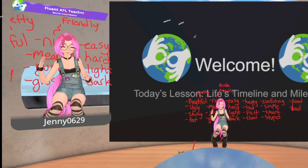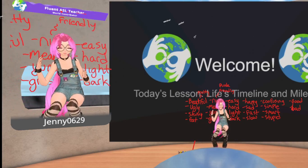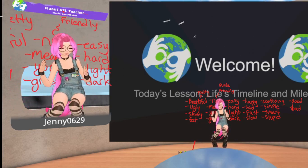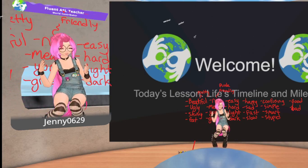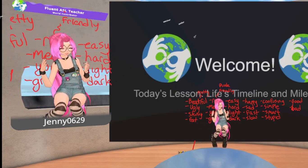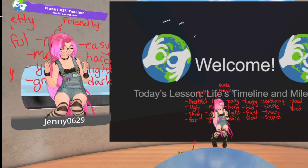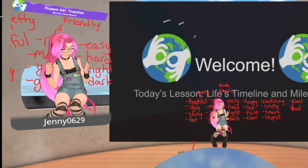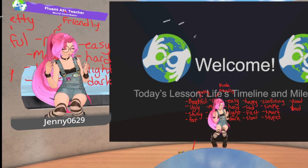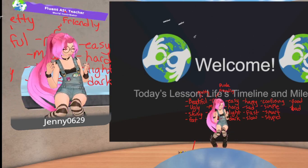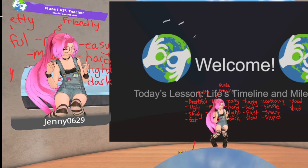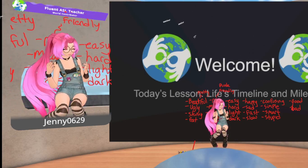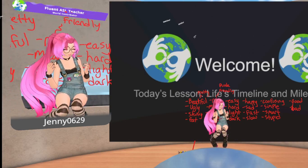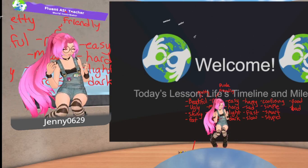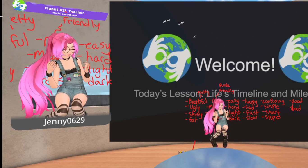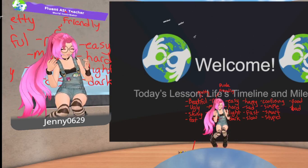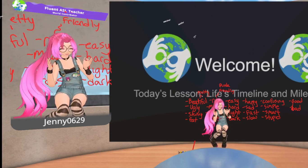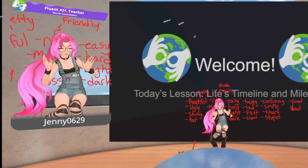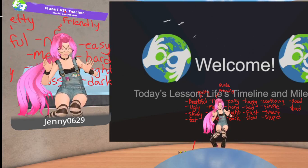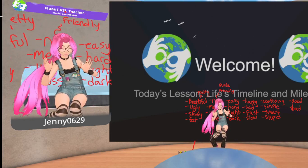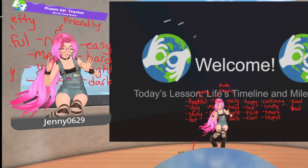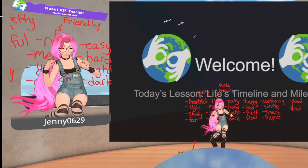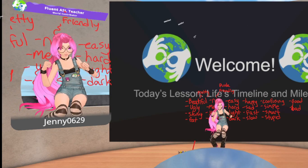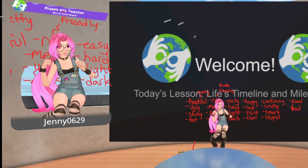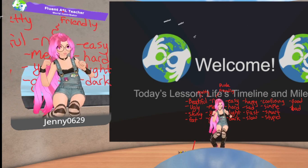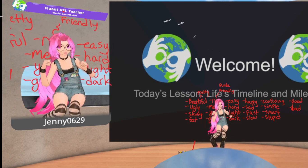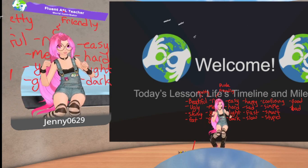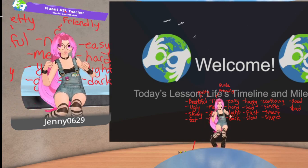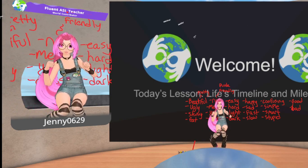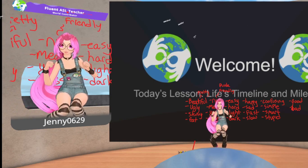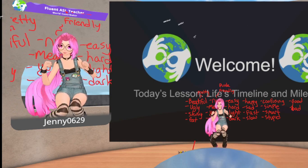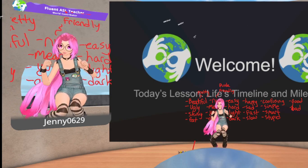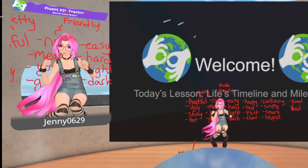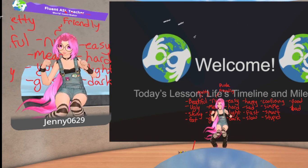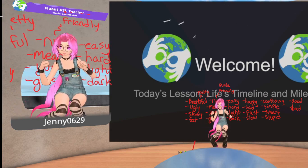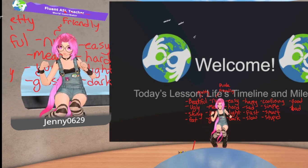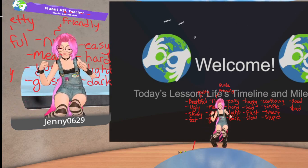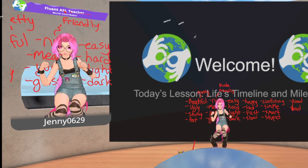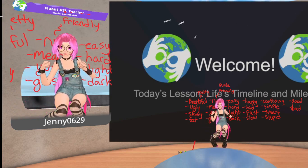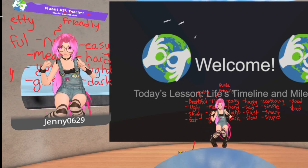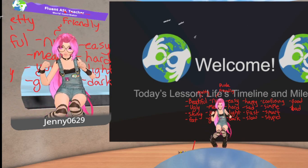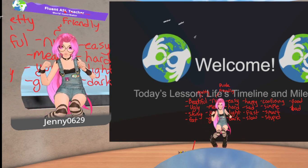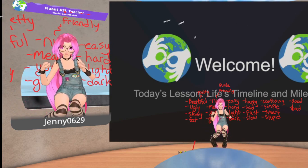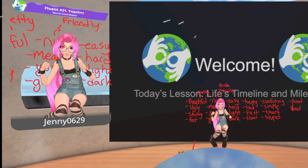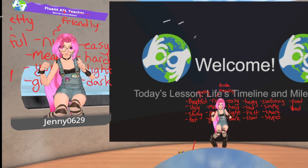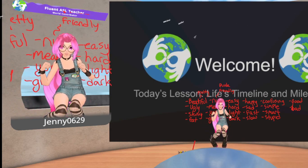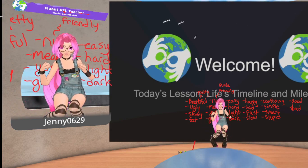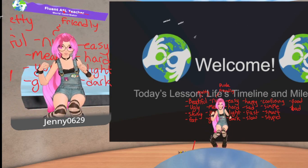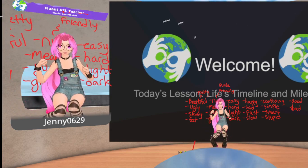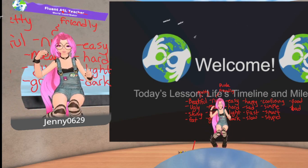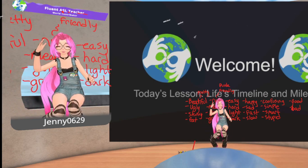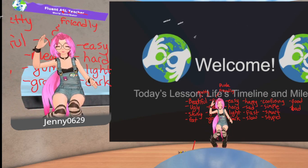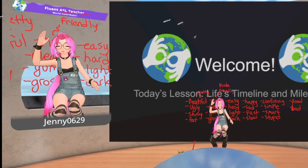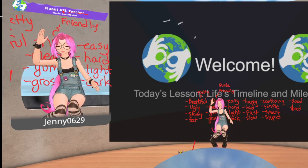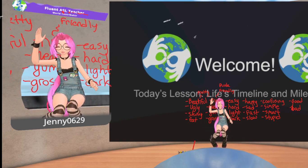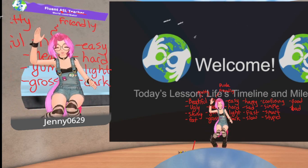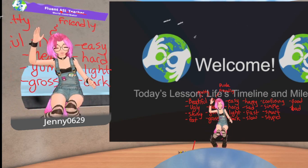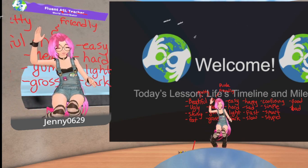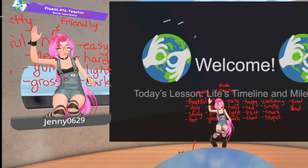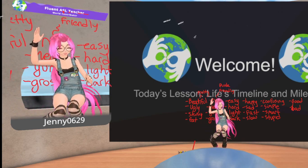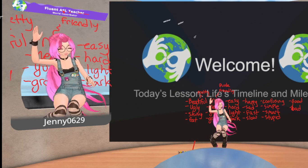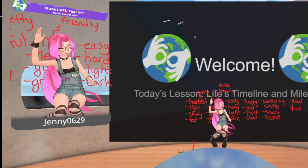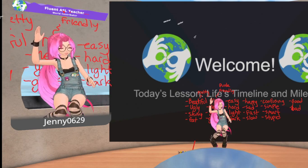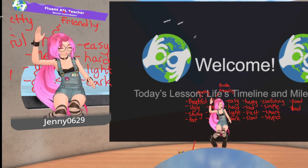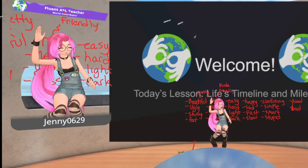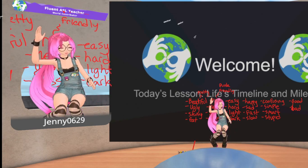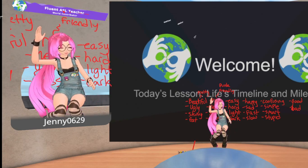right? So imagine if you're getting ready to punch somebody, you start with open hands, you tense your fingers to a fist, you get really angry, you get mad. So if you're